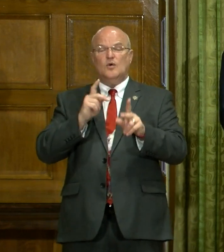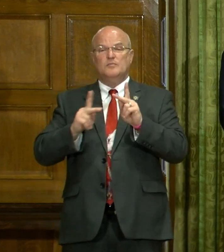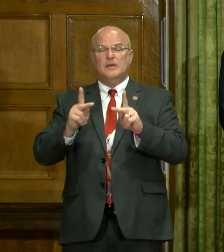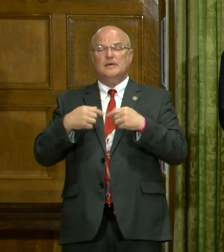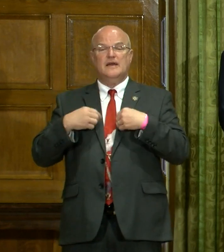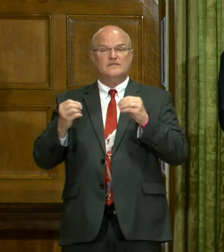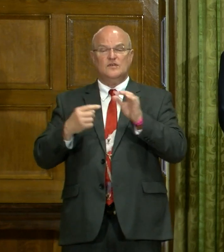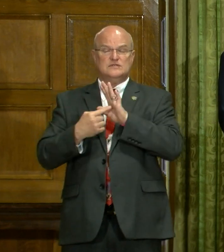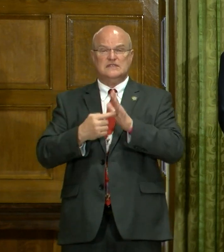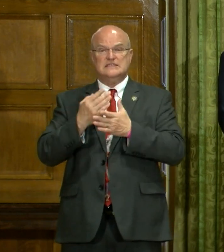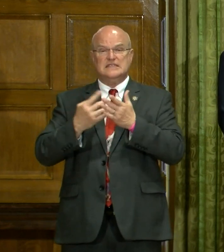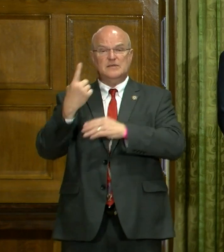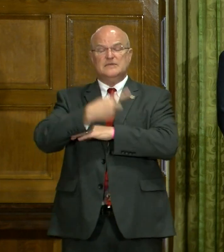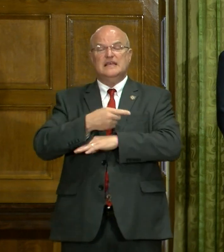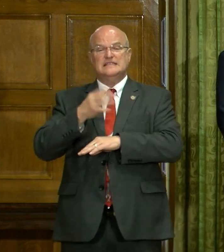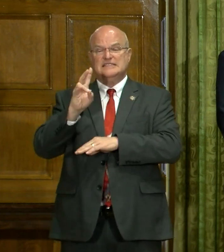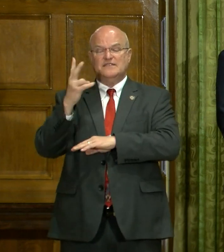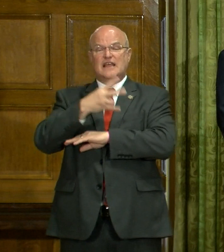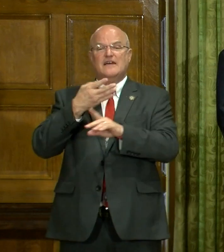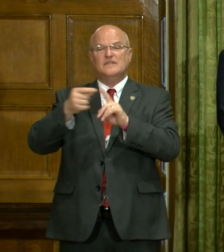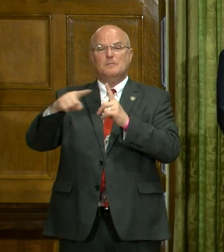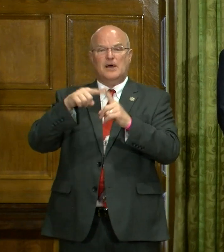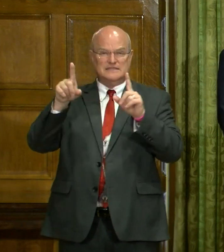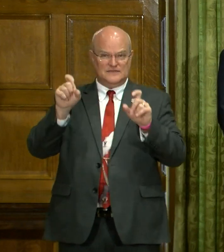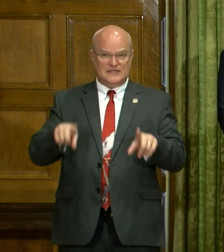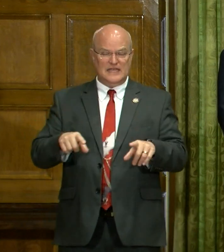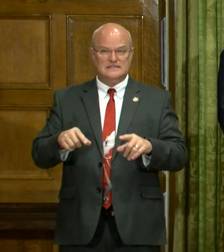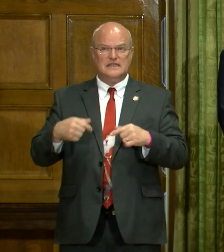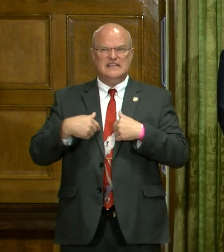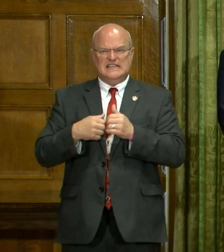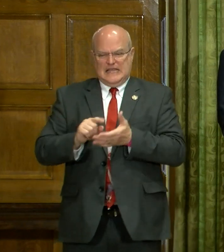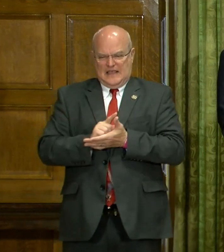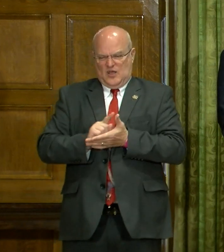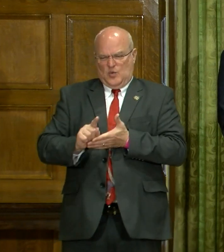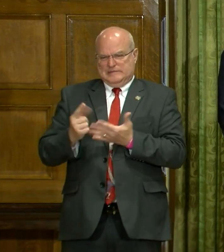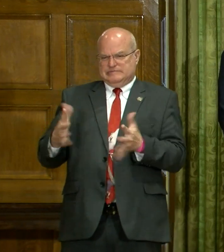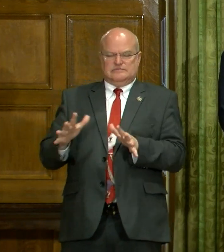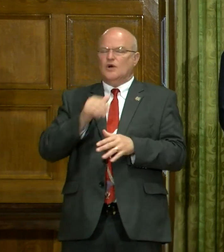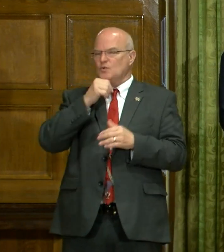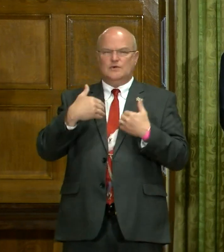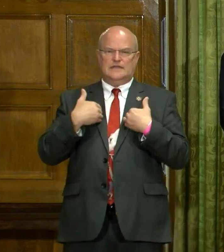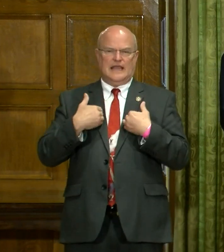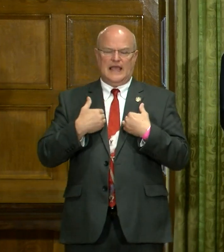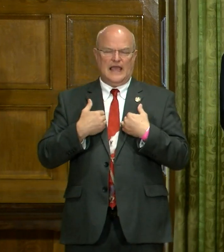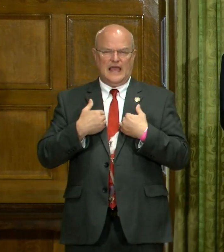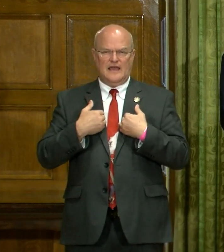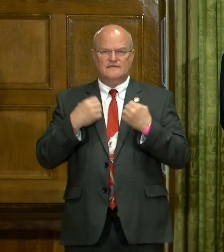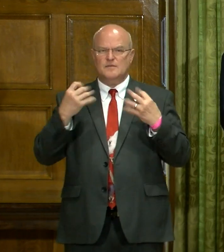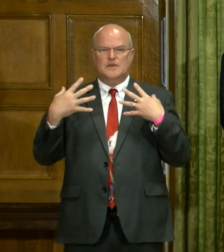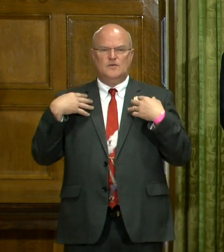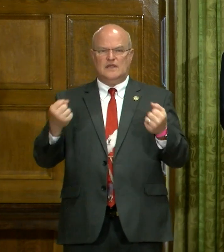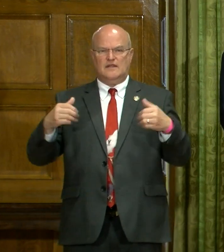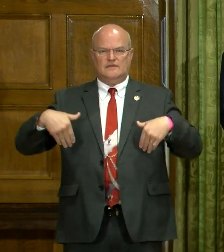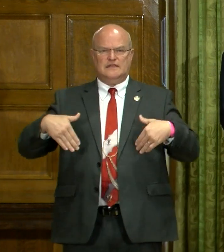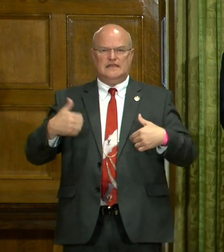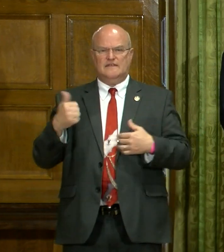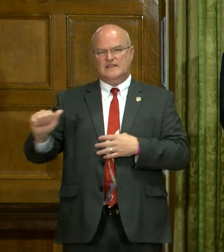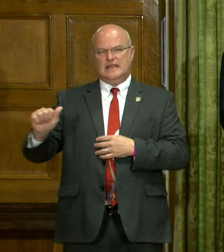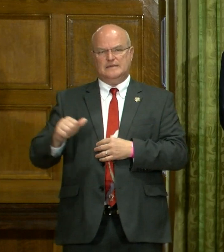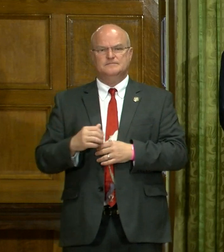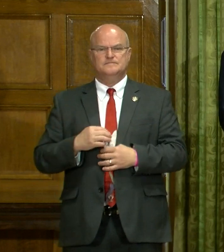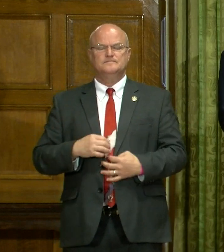are asymptomatic, 7 days after the positive test. It's been less than a week, so we wouldn't have very many recoveries, if